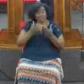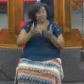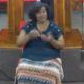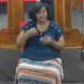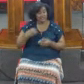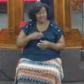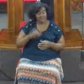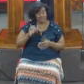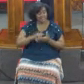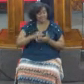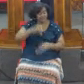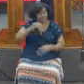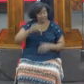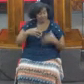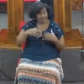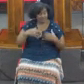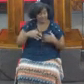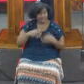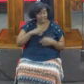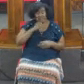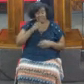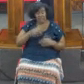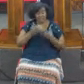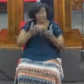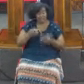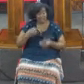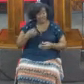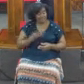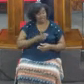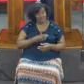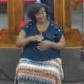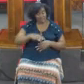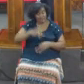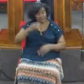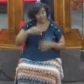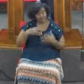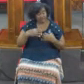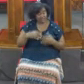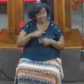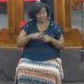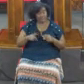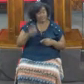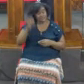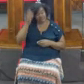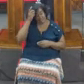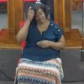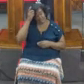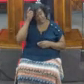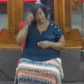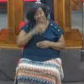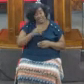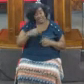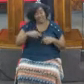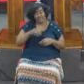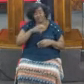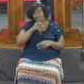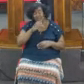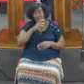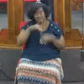that spirit of fear. God has not given us that spirit of fear, but it's the devil. Let us not